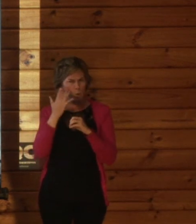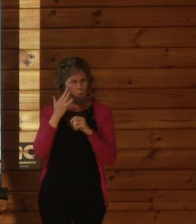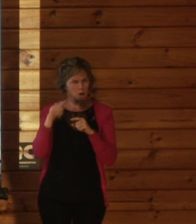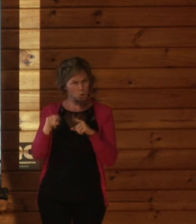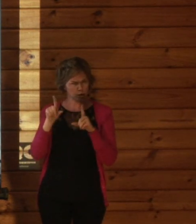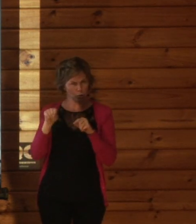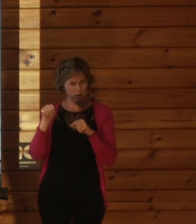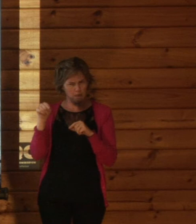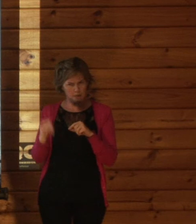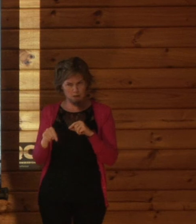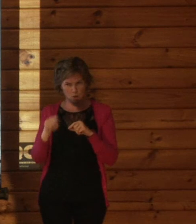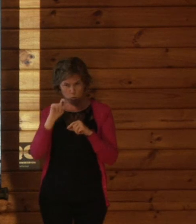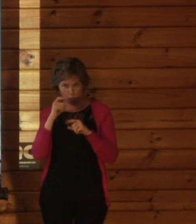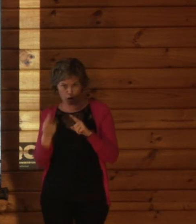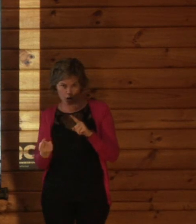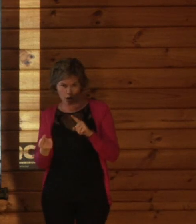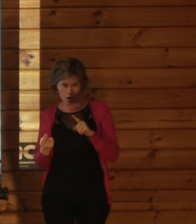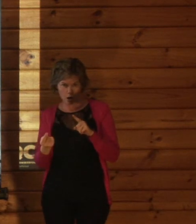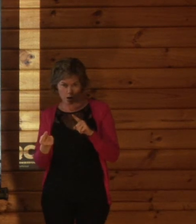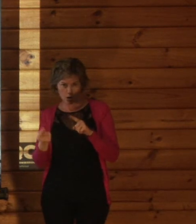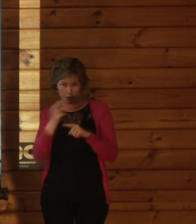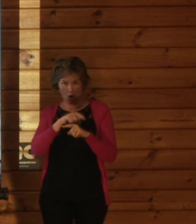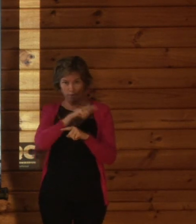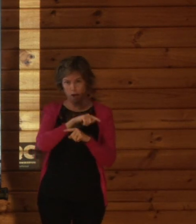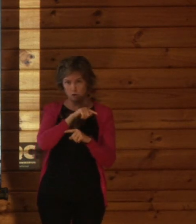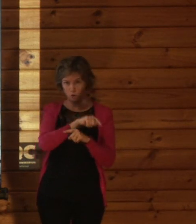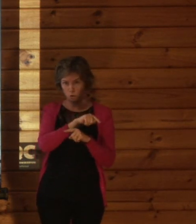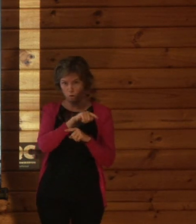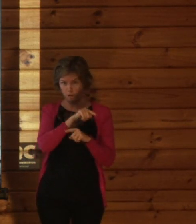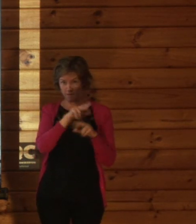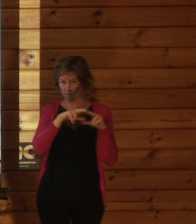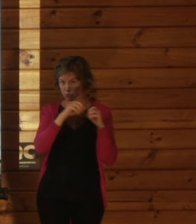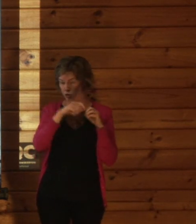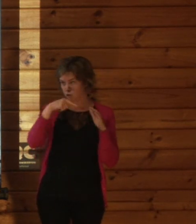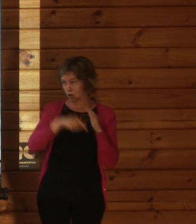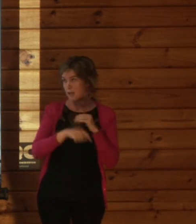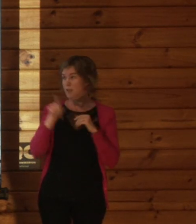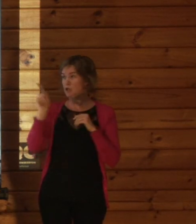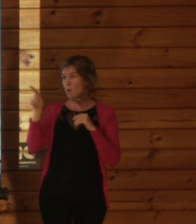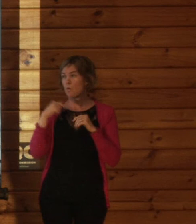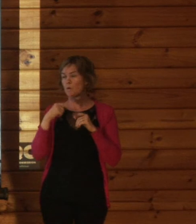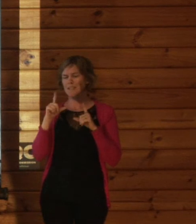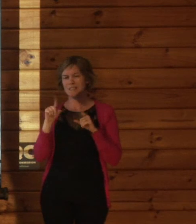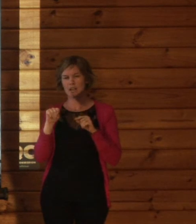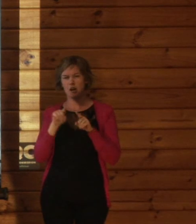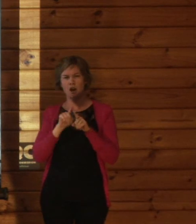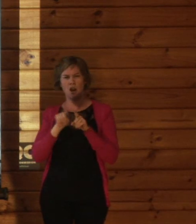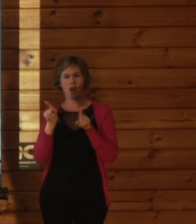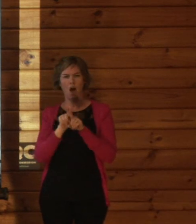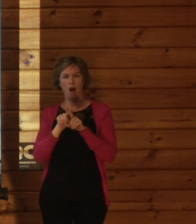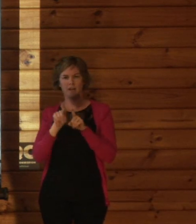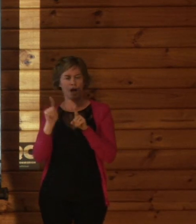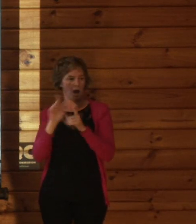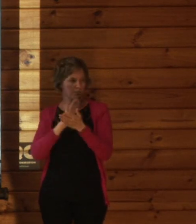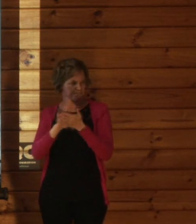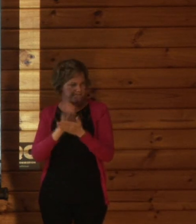So we went through and did the last iteration of all this about a month ago, which spat out the